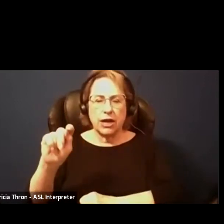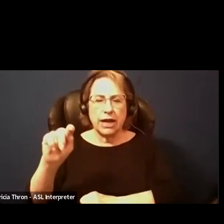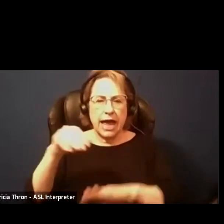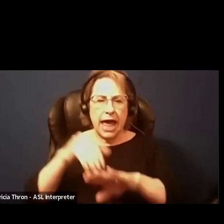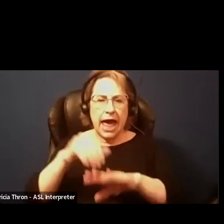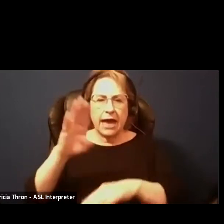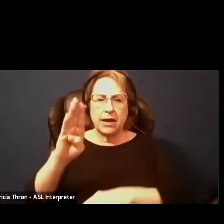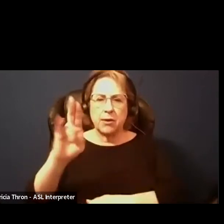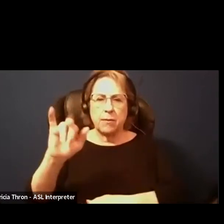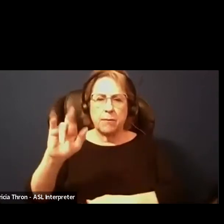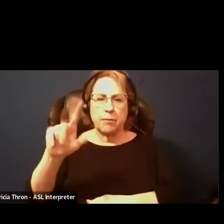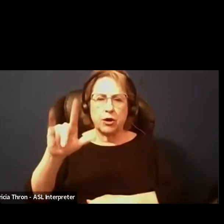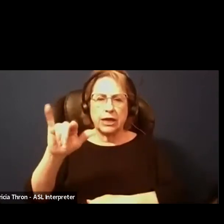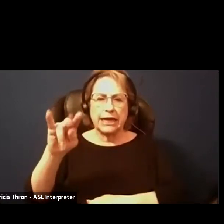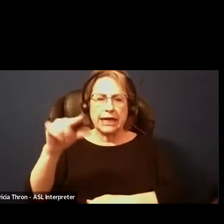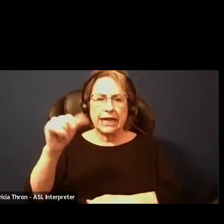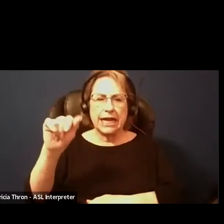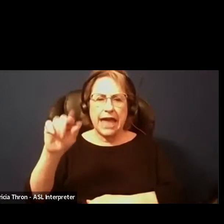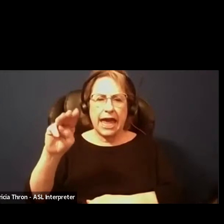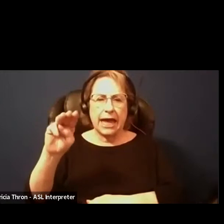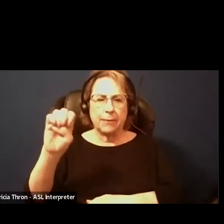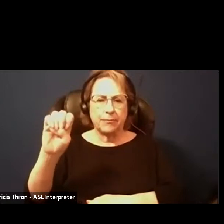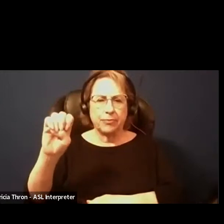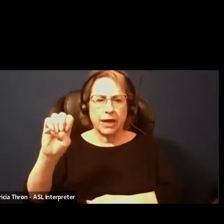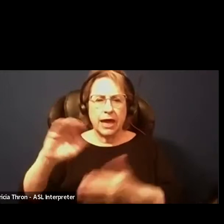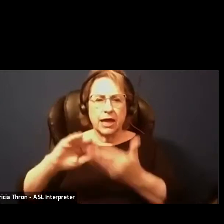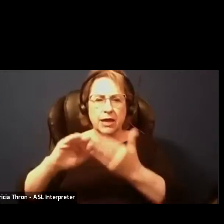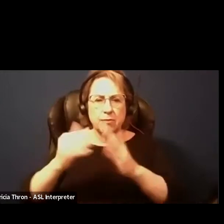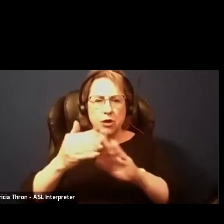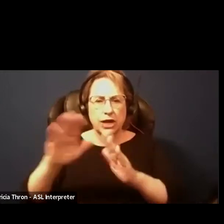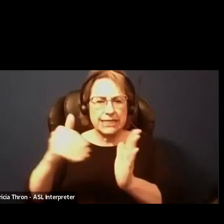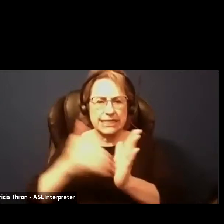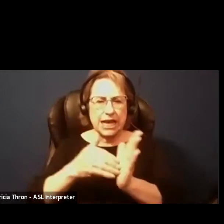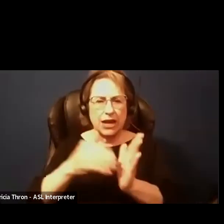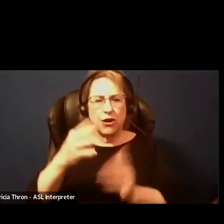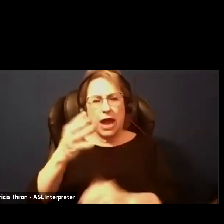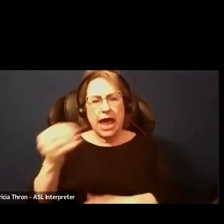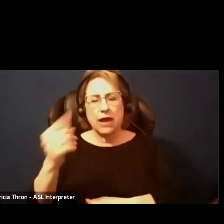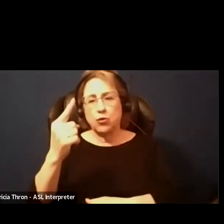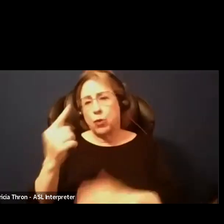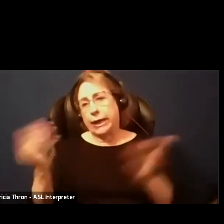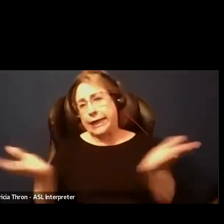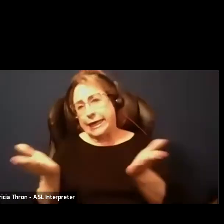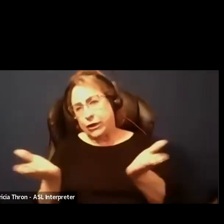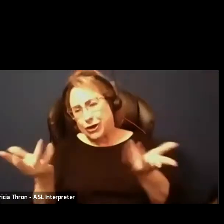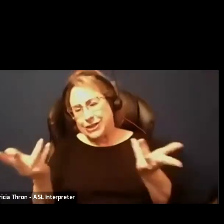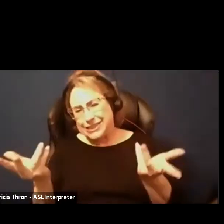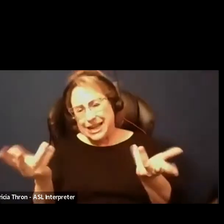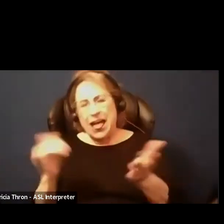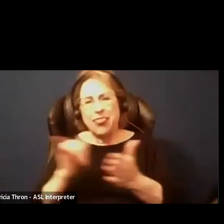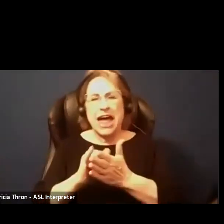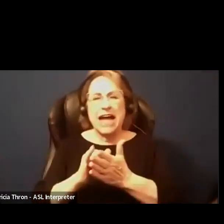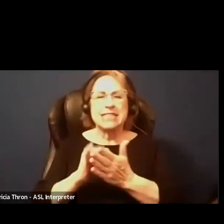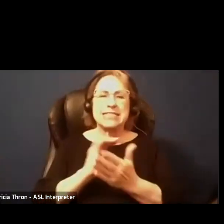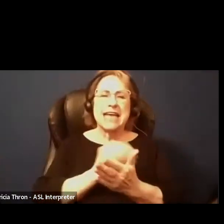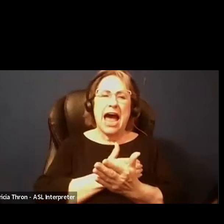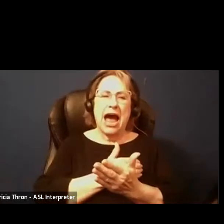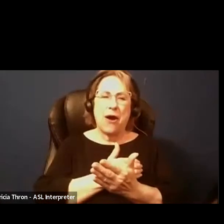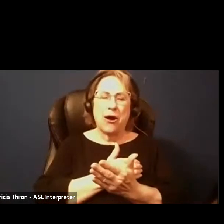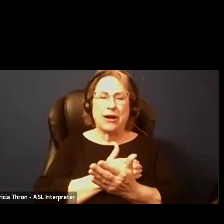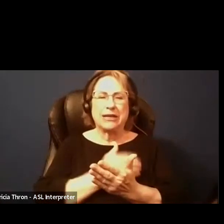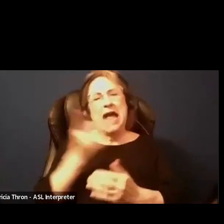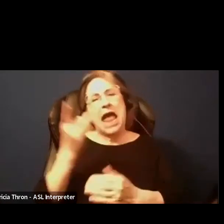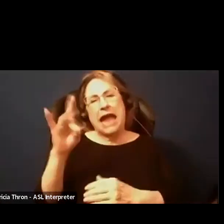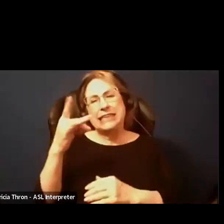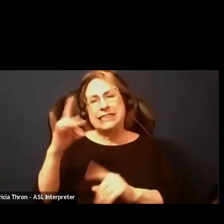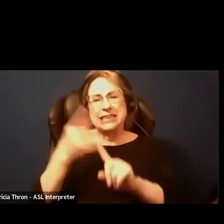new, multi-million, very beautiful community center. And then also one here. So that's the 18-month